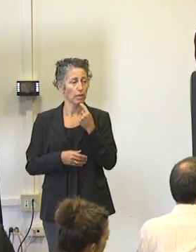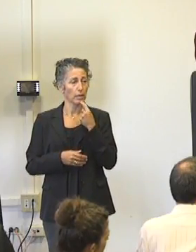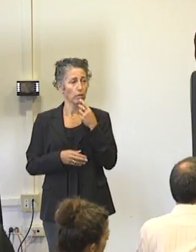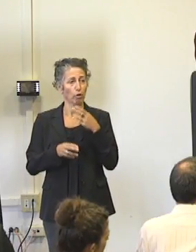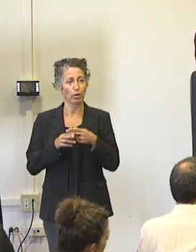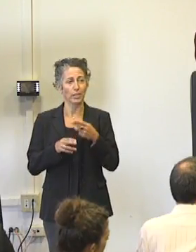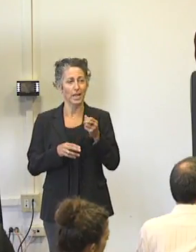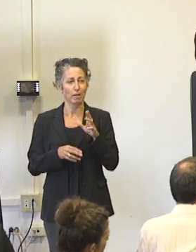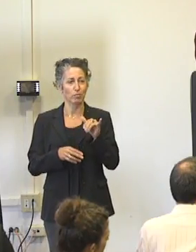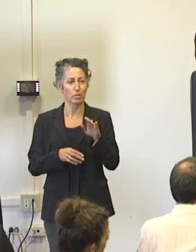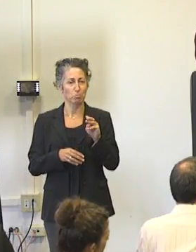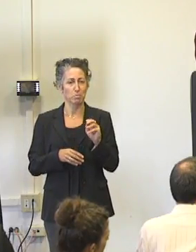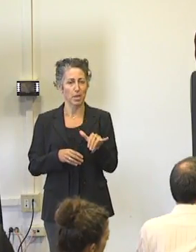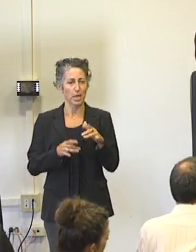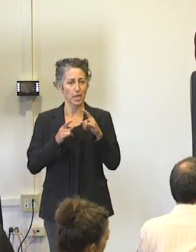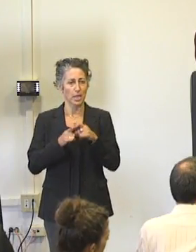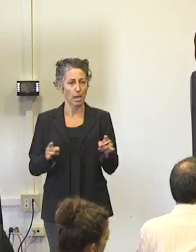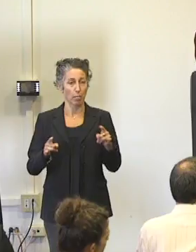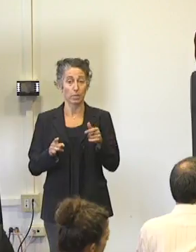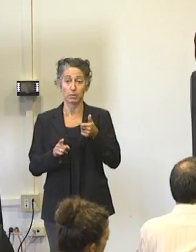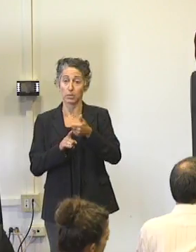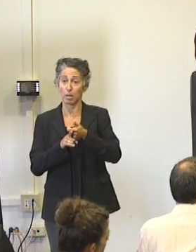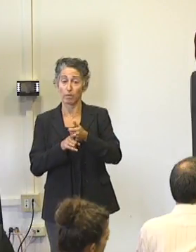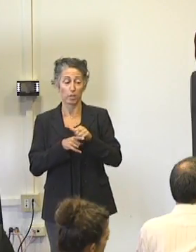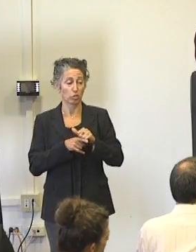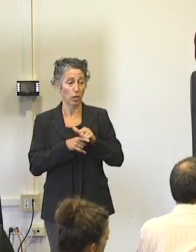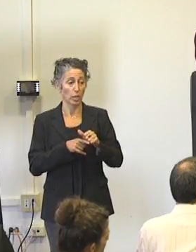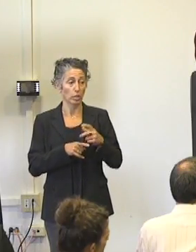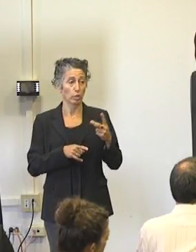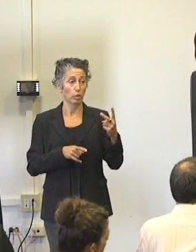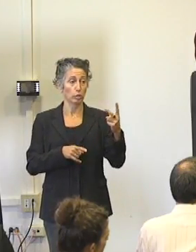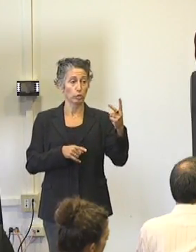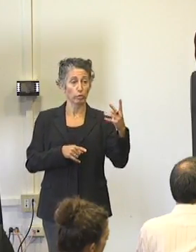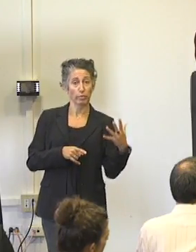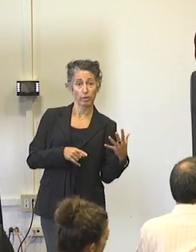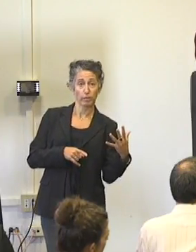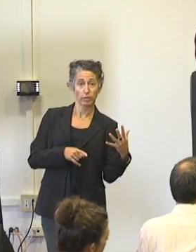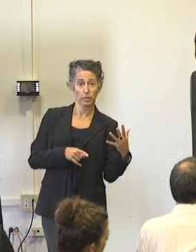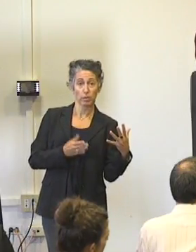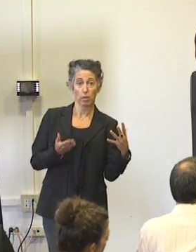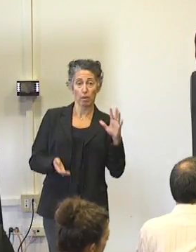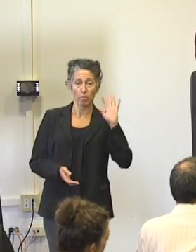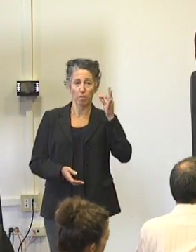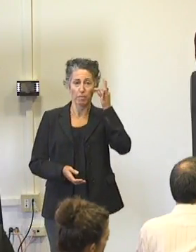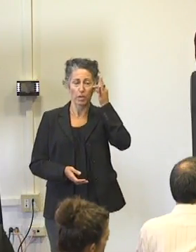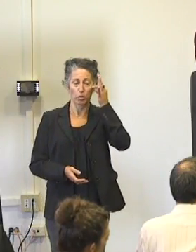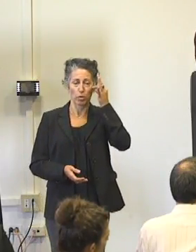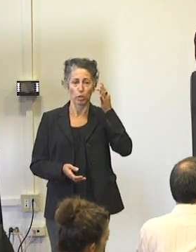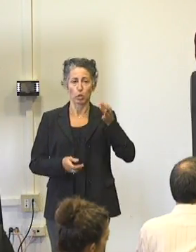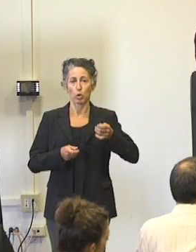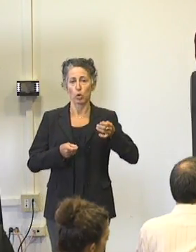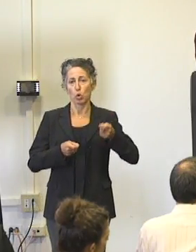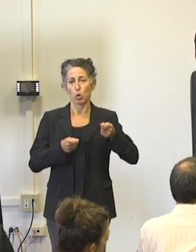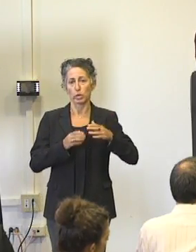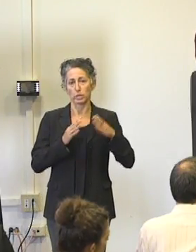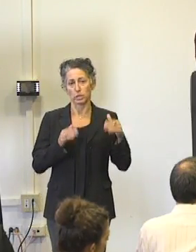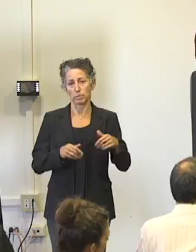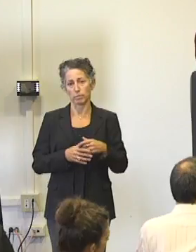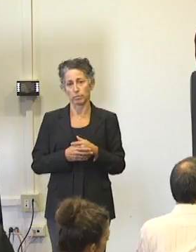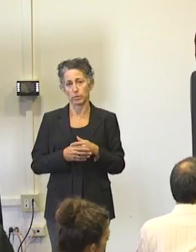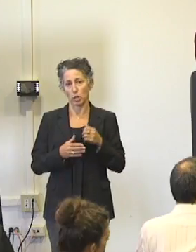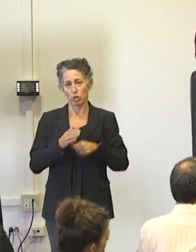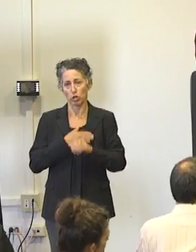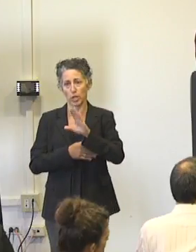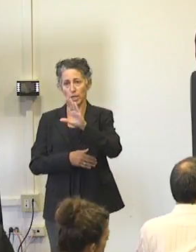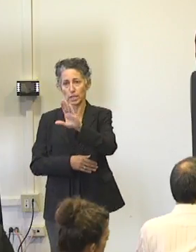Manny Camp, had trained 2/5 of the federal judiciary in this law, these law and economics ideas that